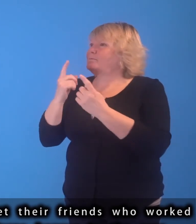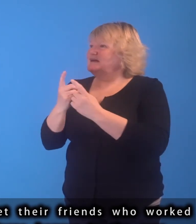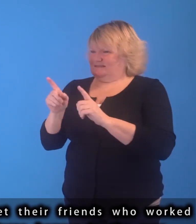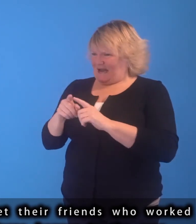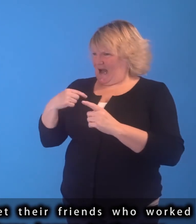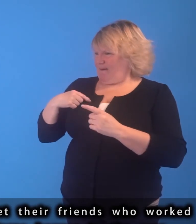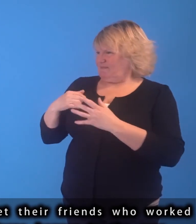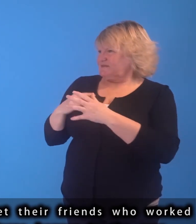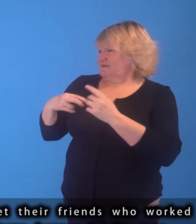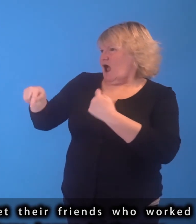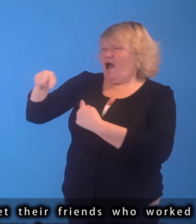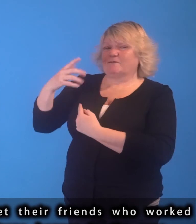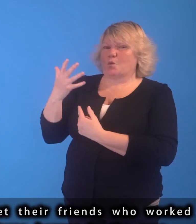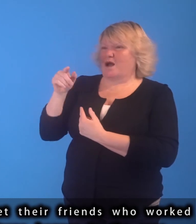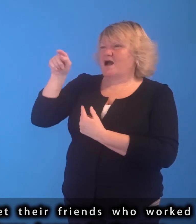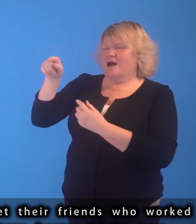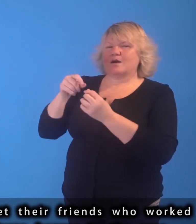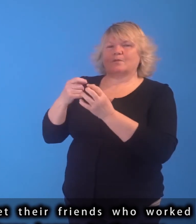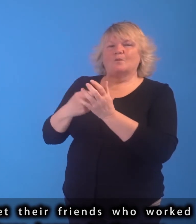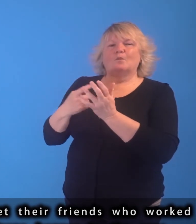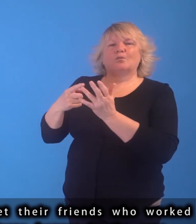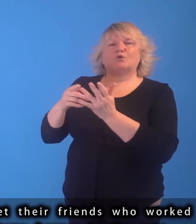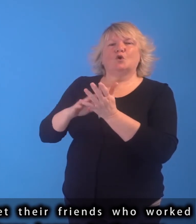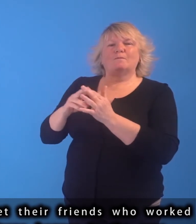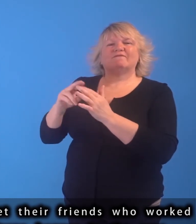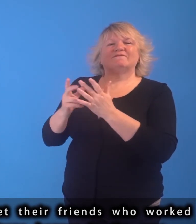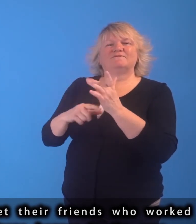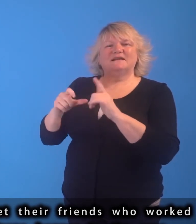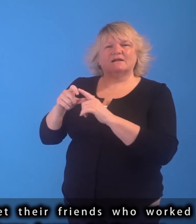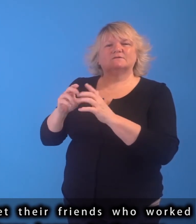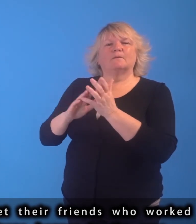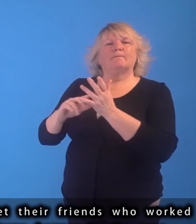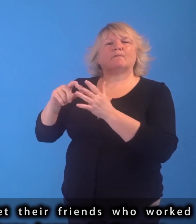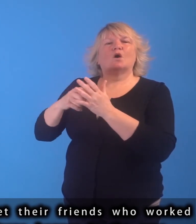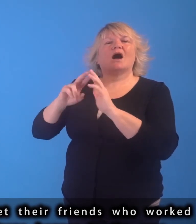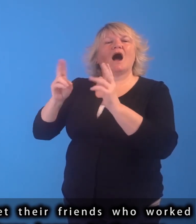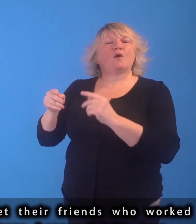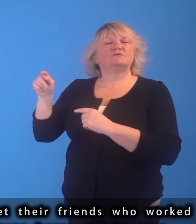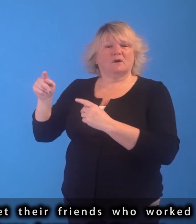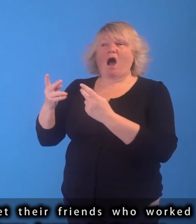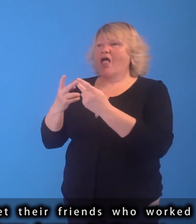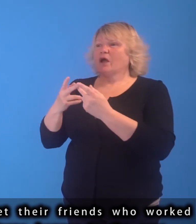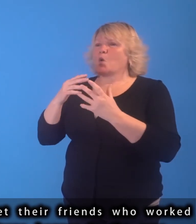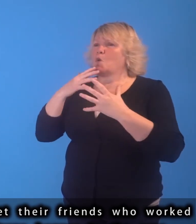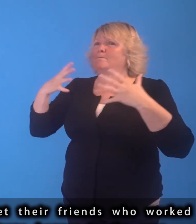1926.